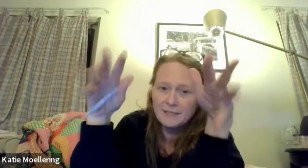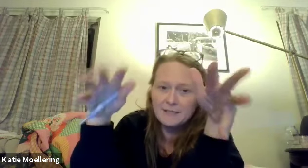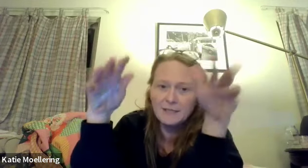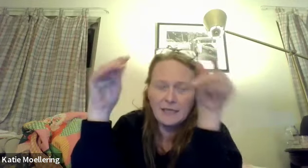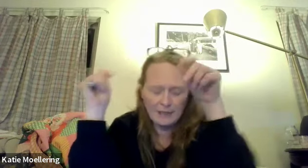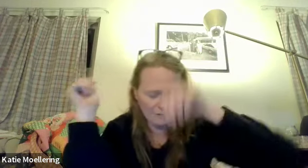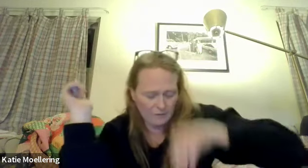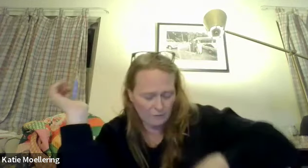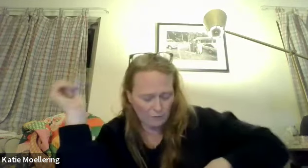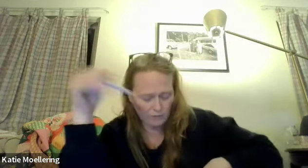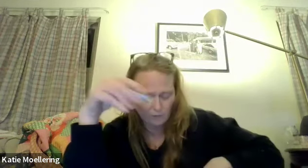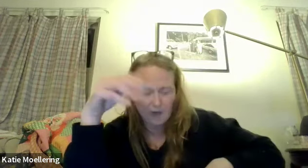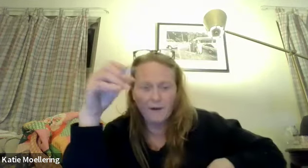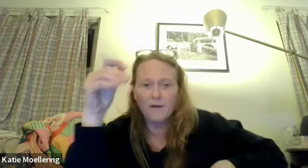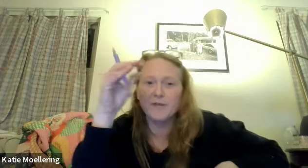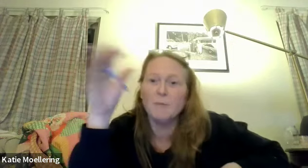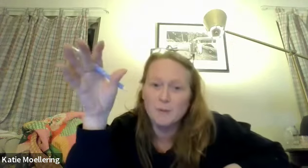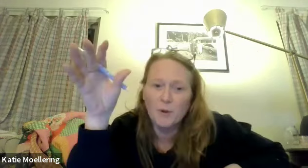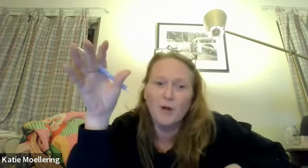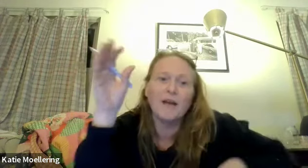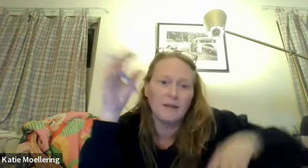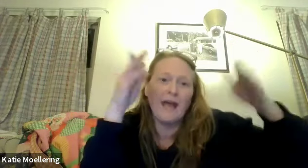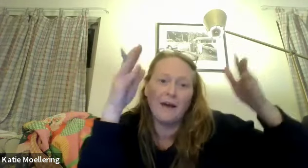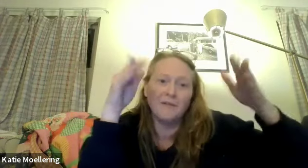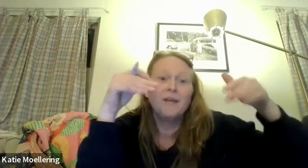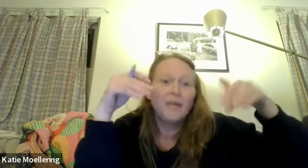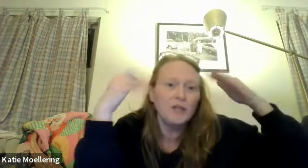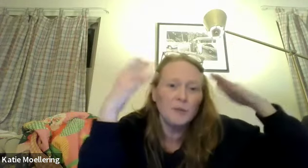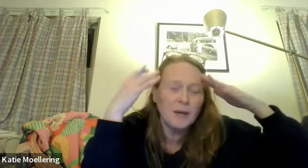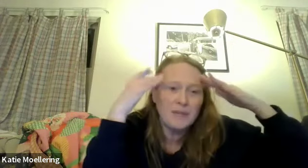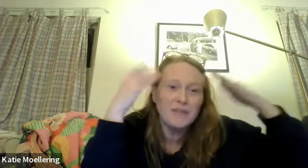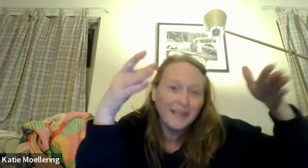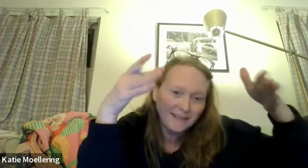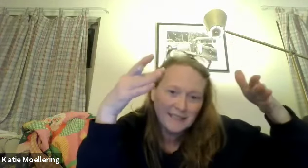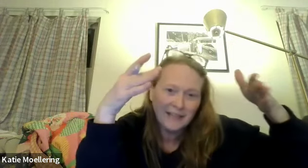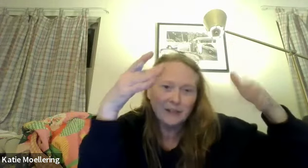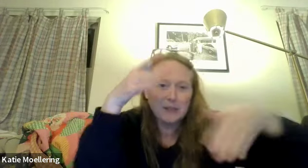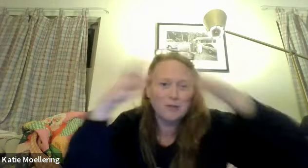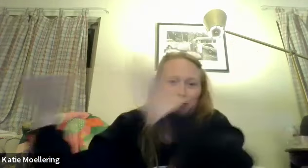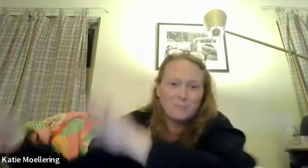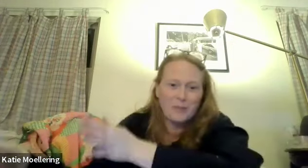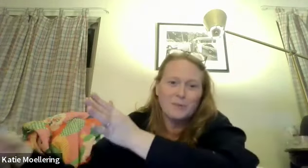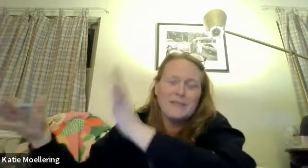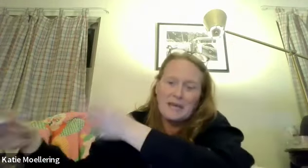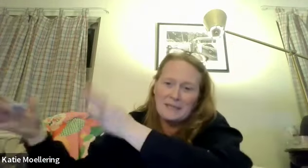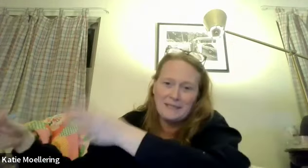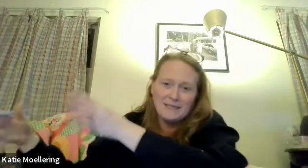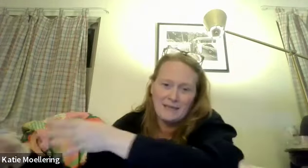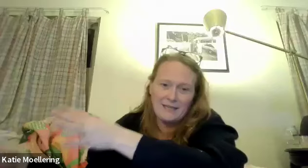phrases, and for the most part, I'll have, you might be thinking this in English, but you'll be signing this in